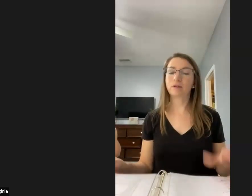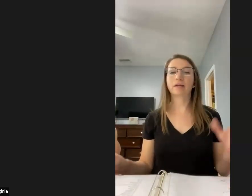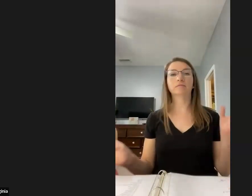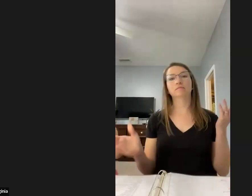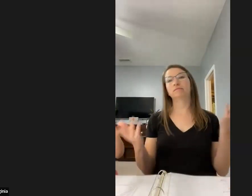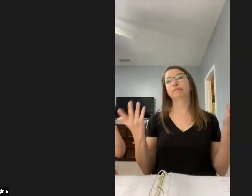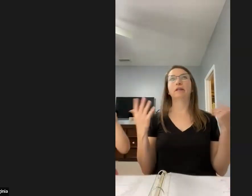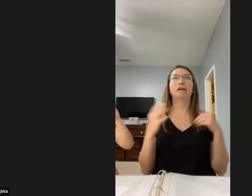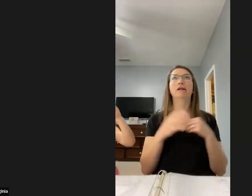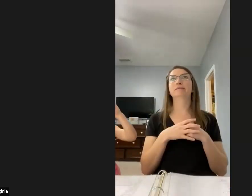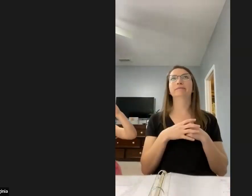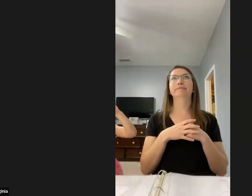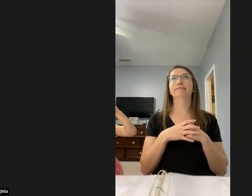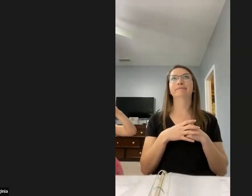Okay.